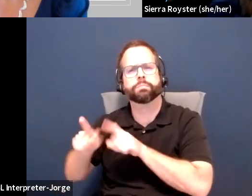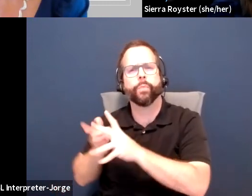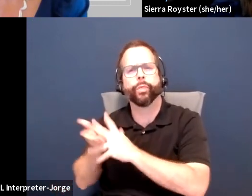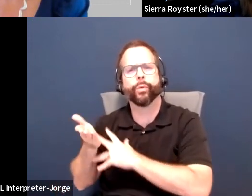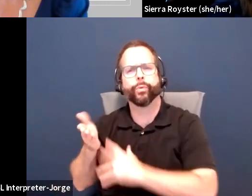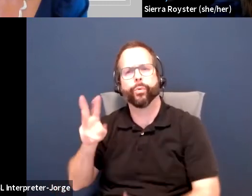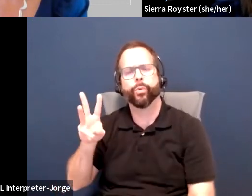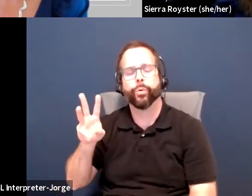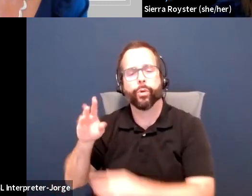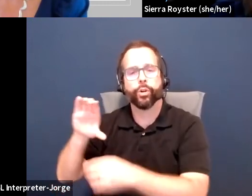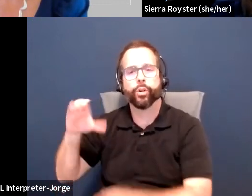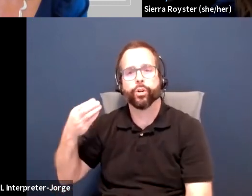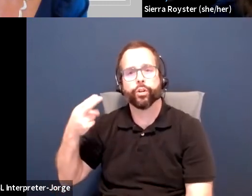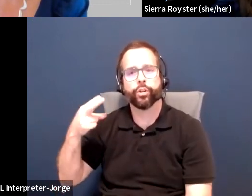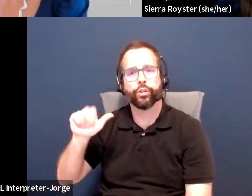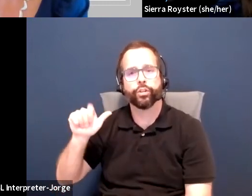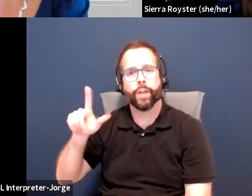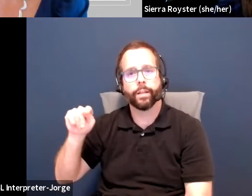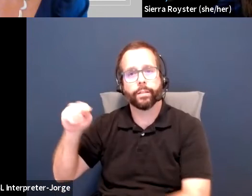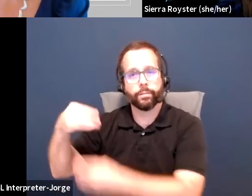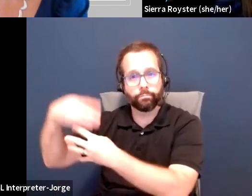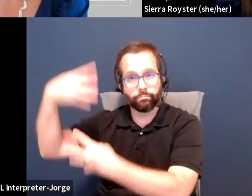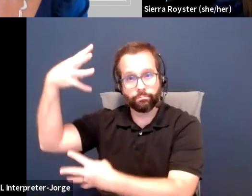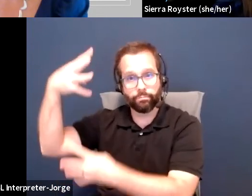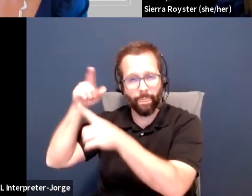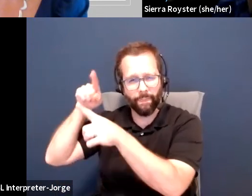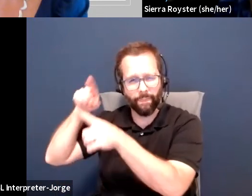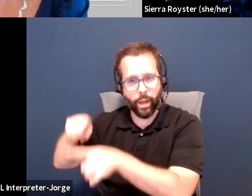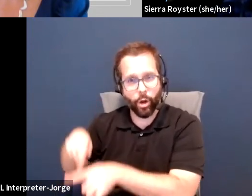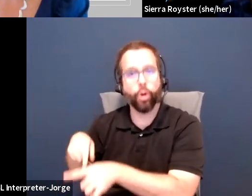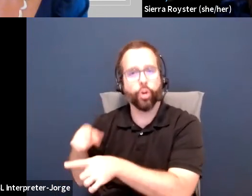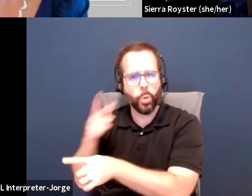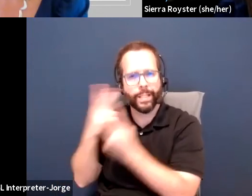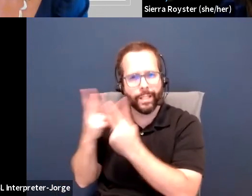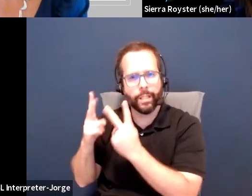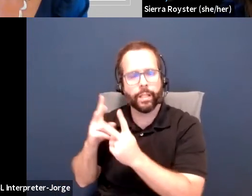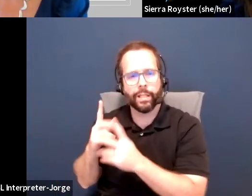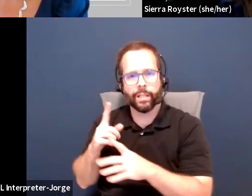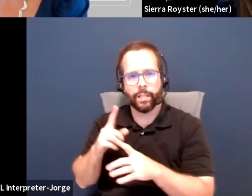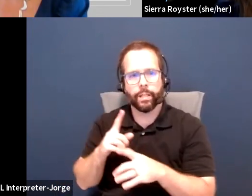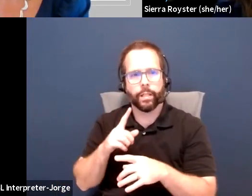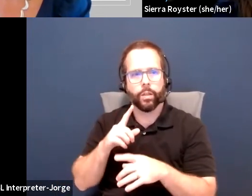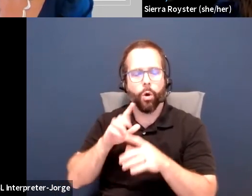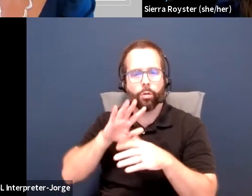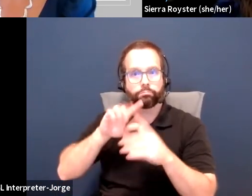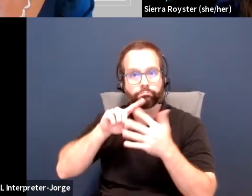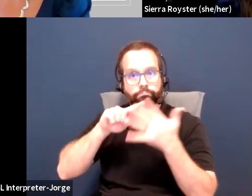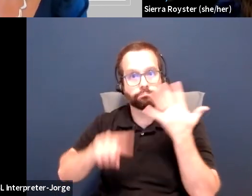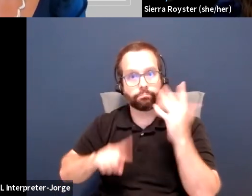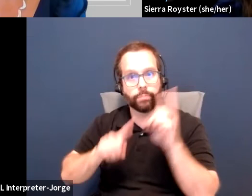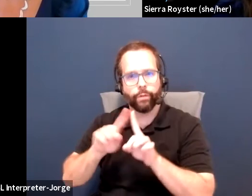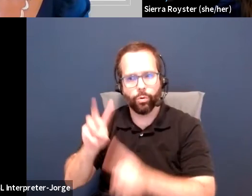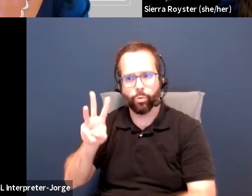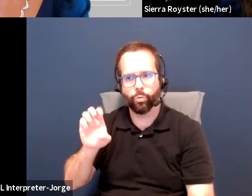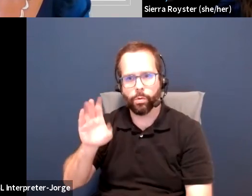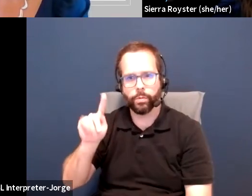answer some of those questions for links that you were trying to find. Scott Burlingame does have the first question. When you talk about